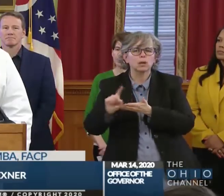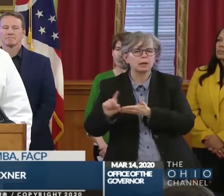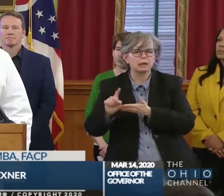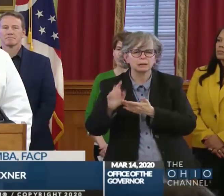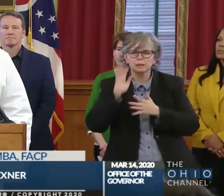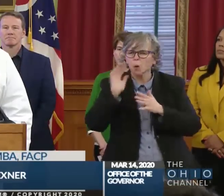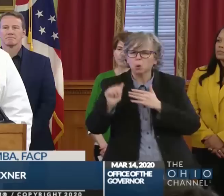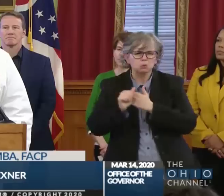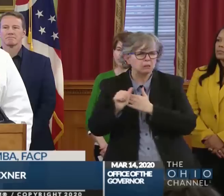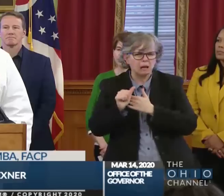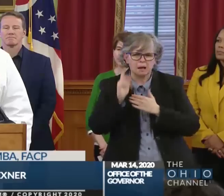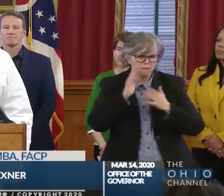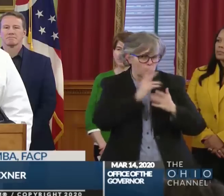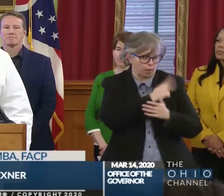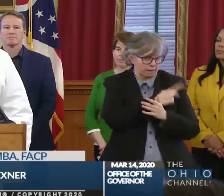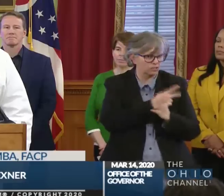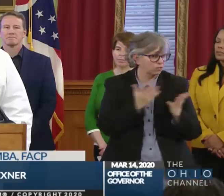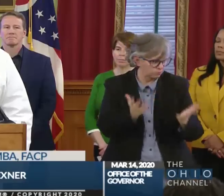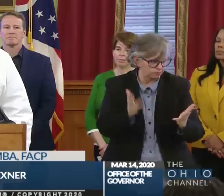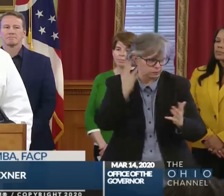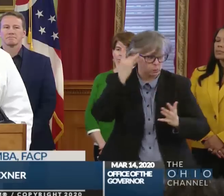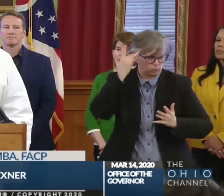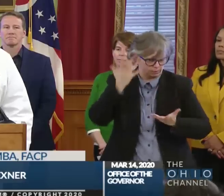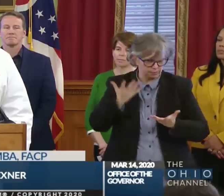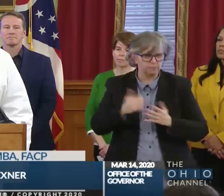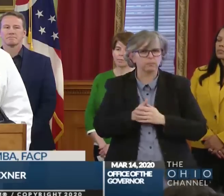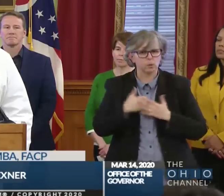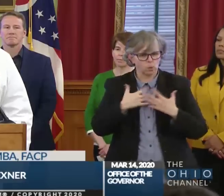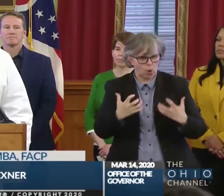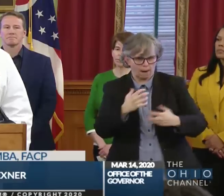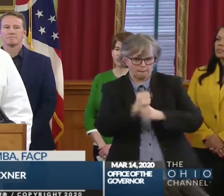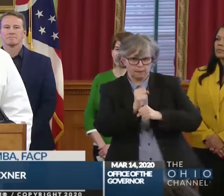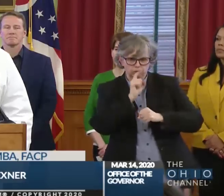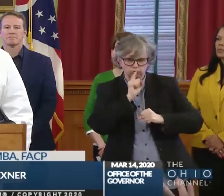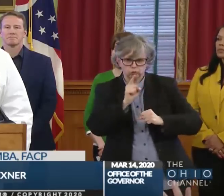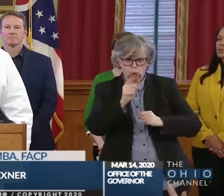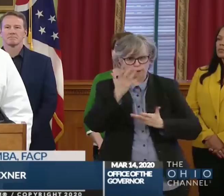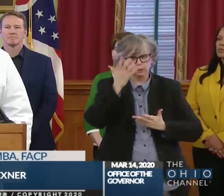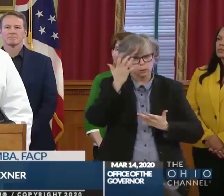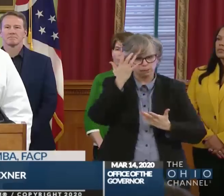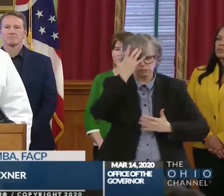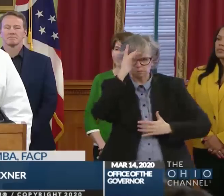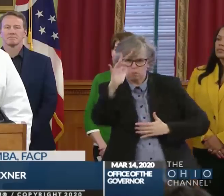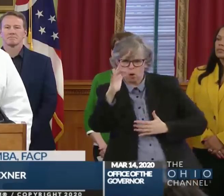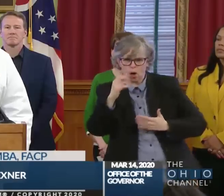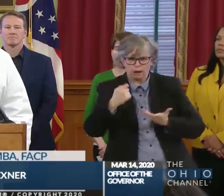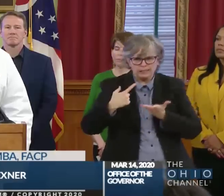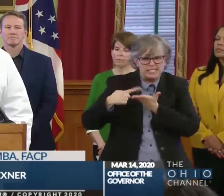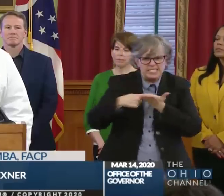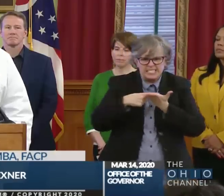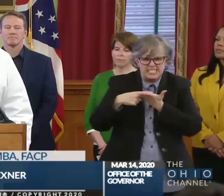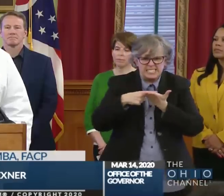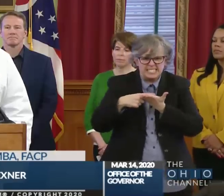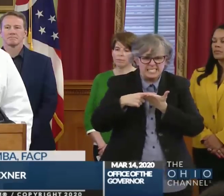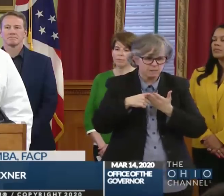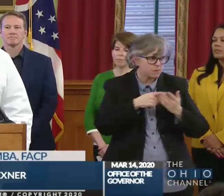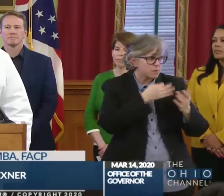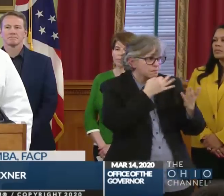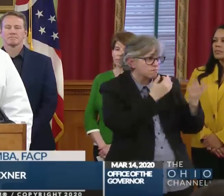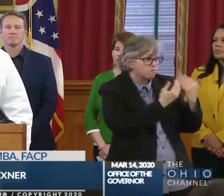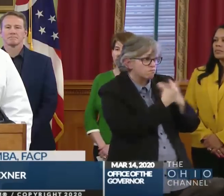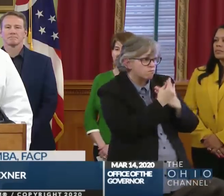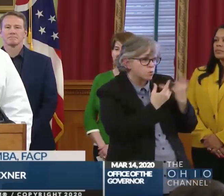make sure we do this smartly, taking into account the specific nature of different specialties and certainly the way different facilities practice. So